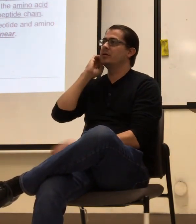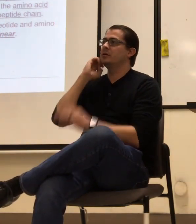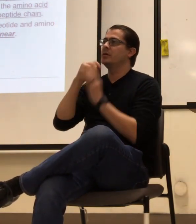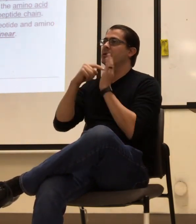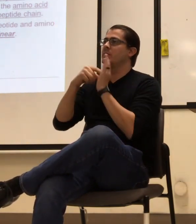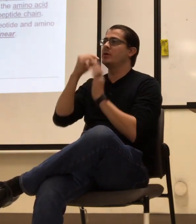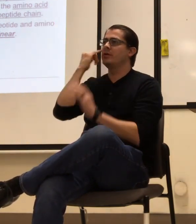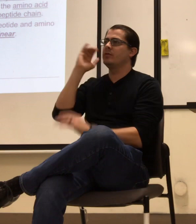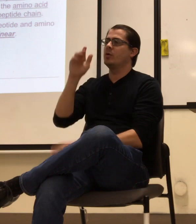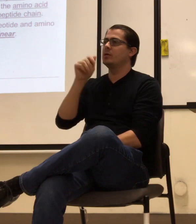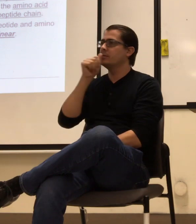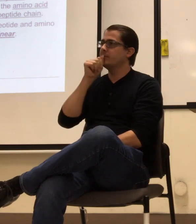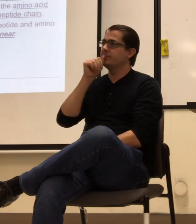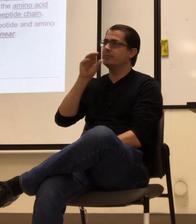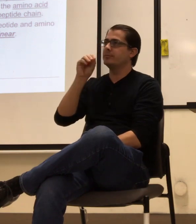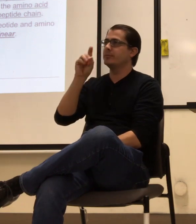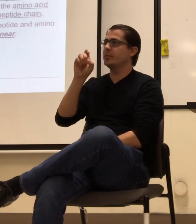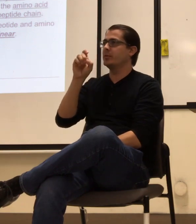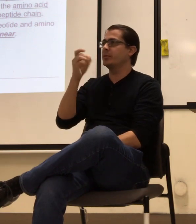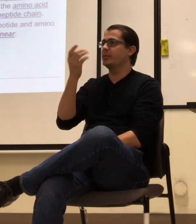your secret code is